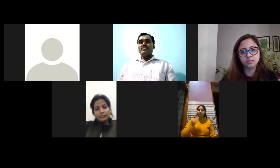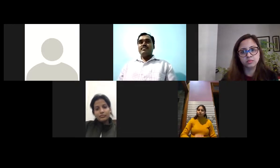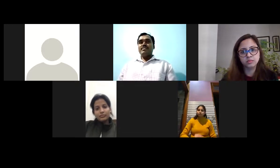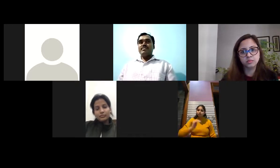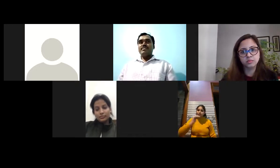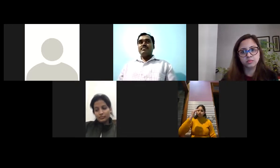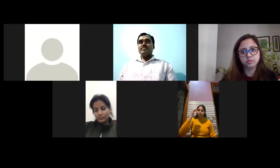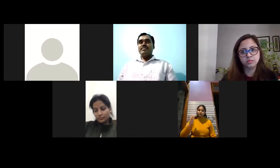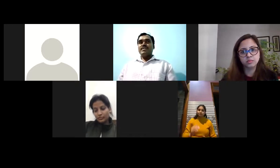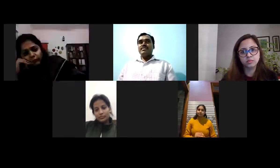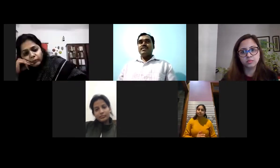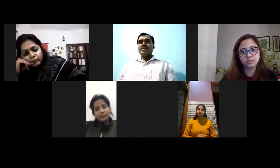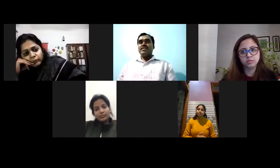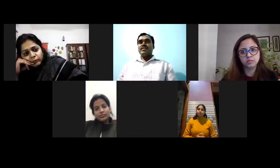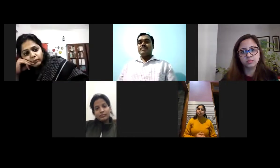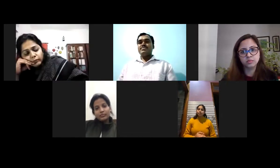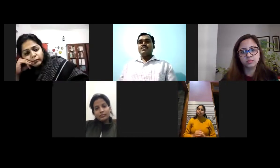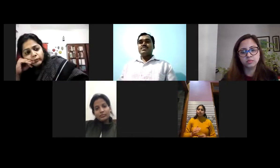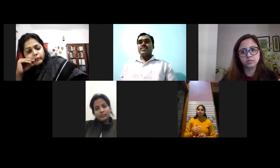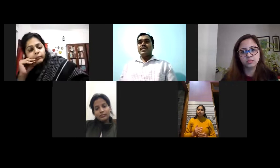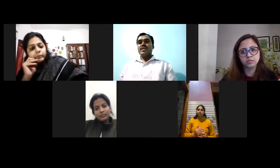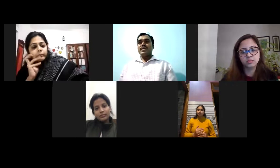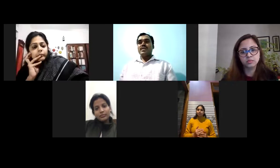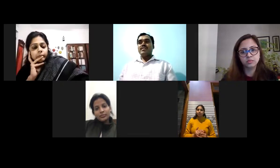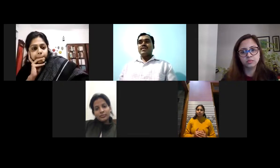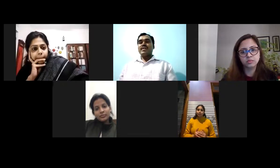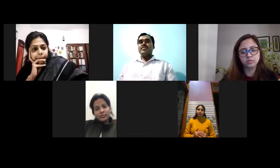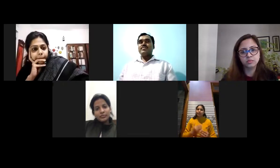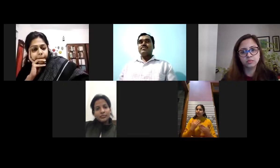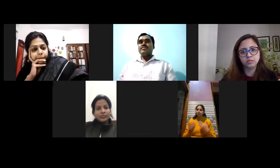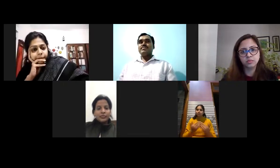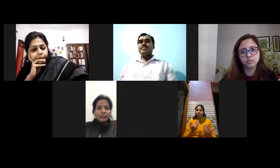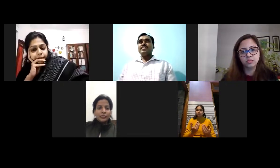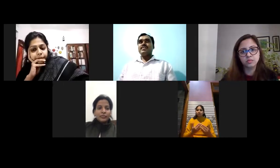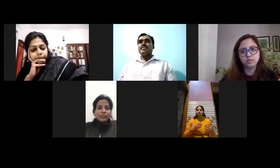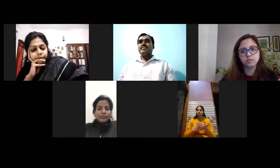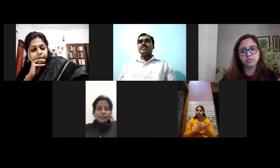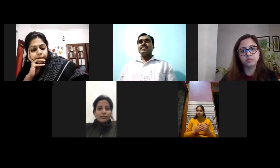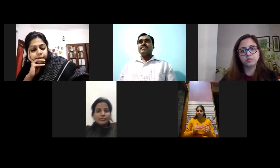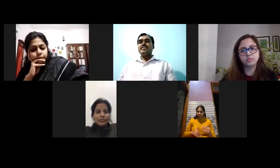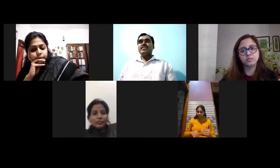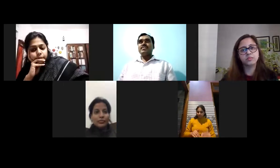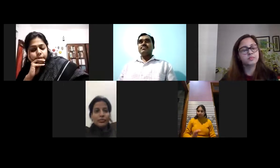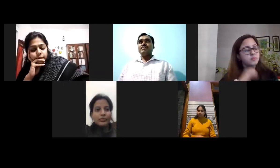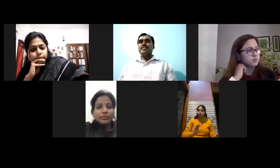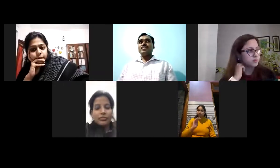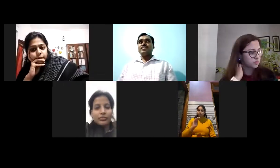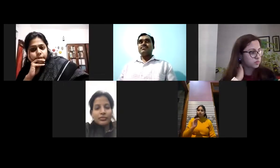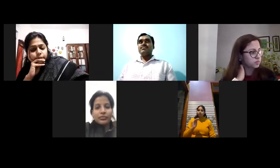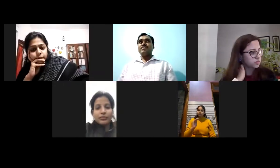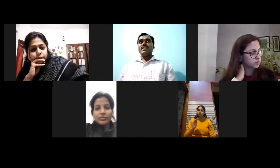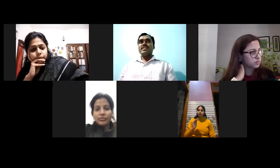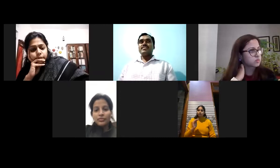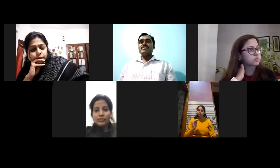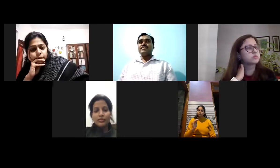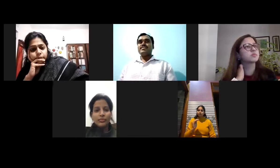And whatever he comes on his way, or a kind of they intrigue him that he should